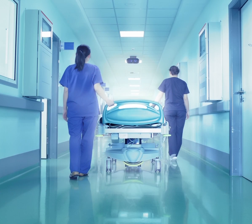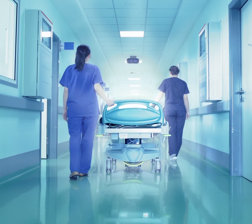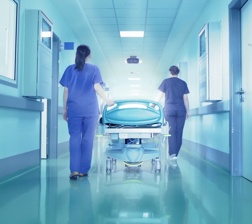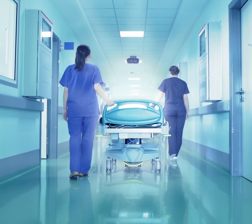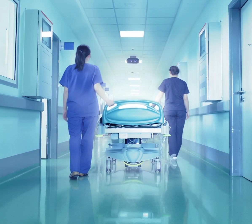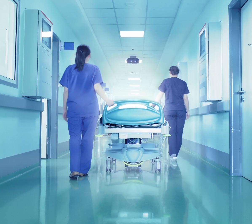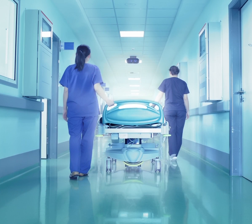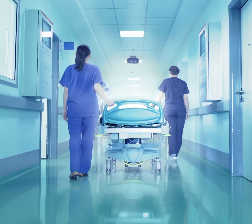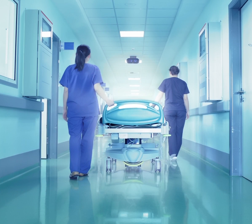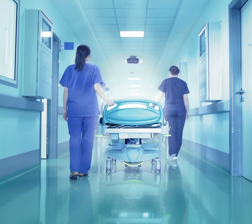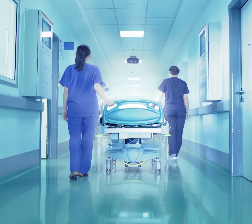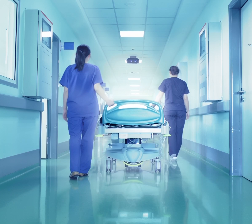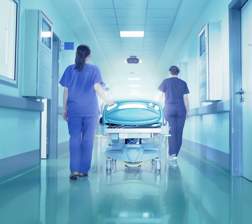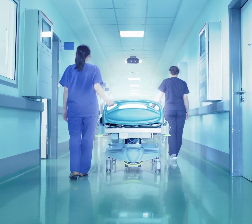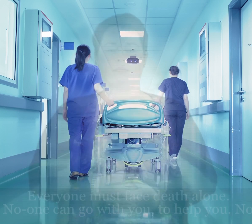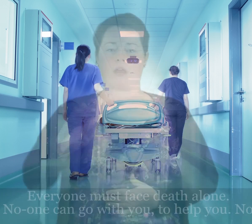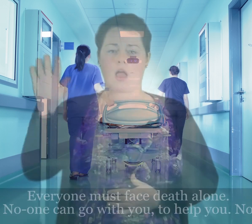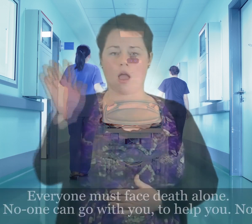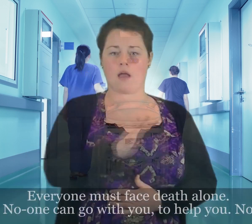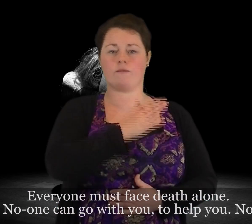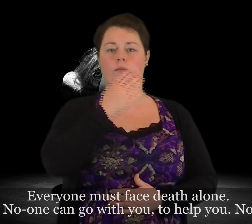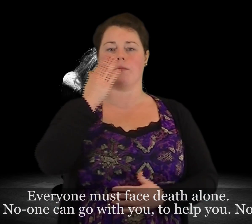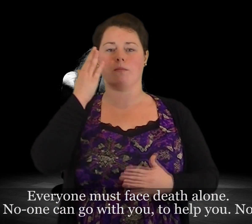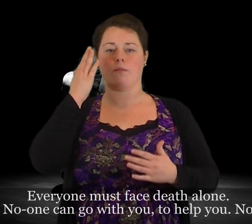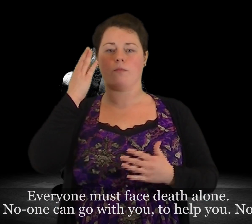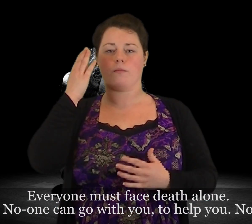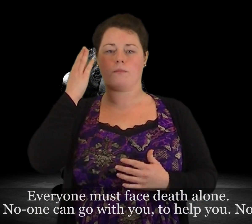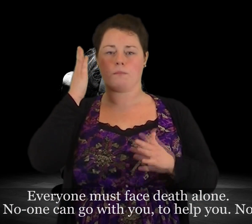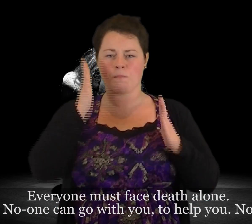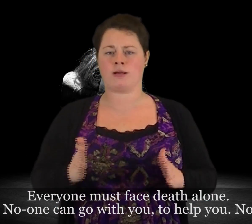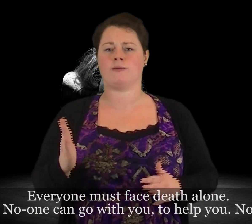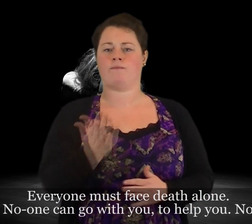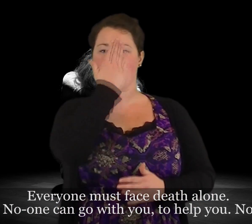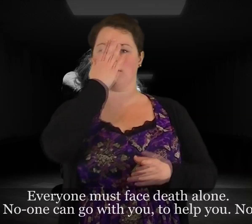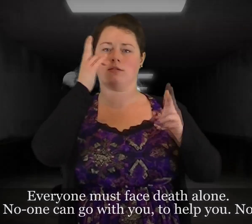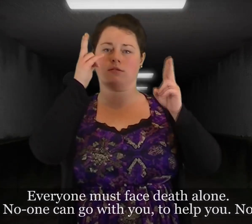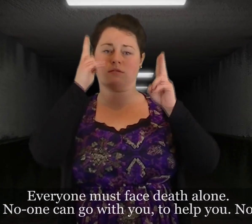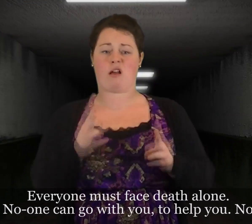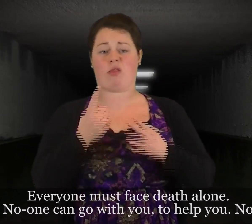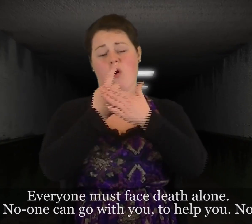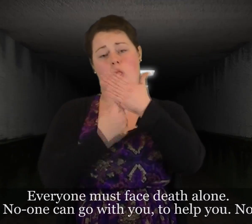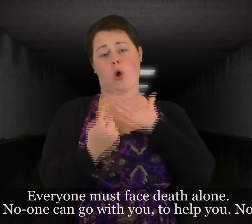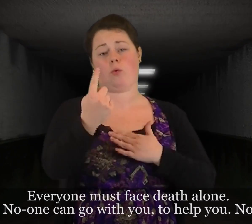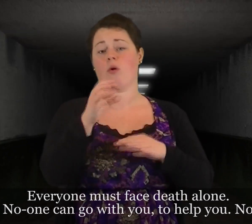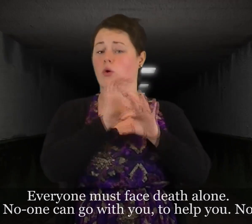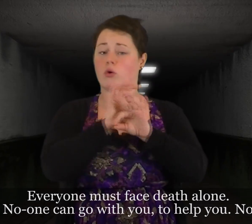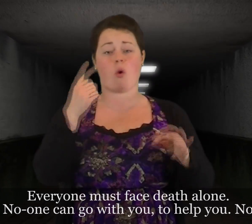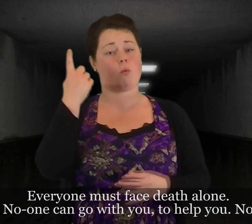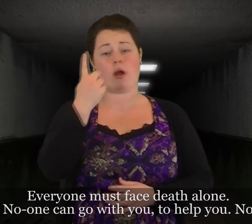it, it can be that too, consciously. It leaves people lonely on earth. You go alone through the